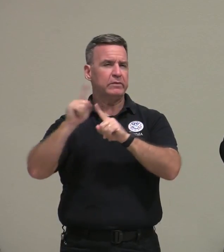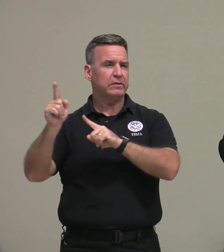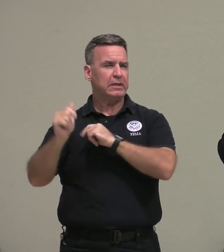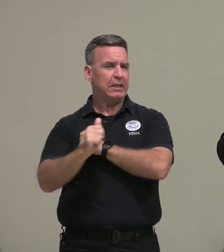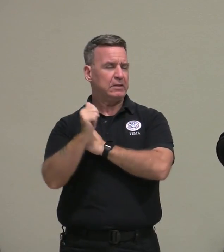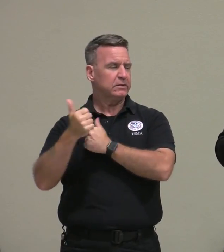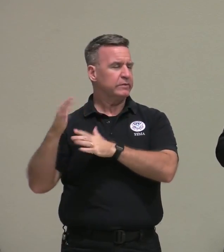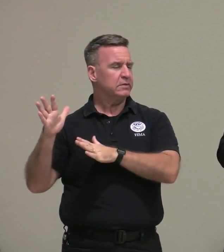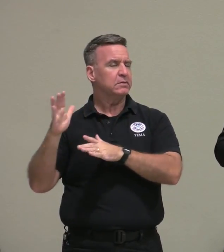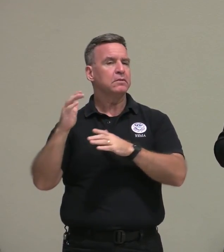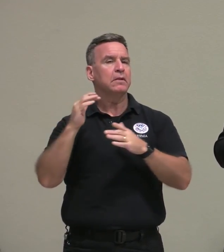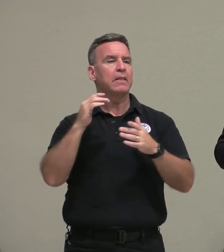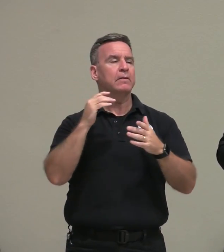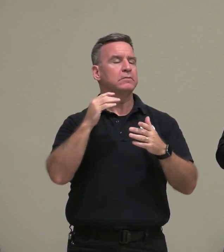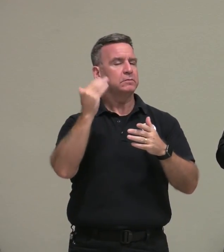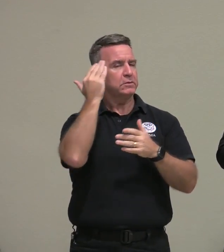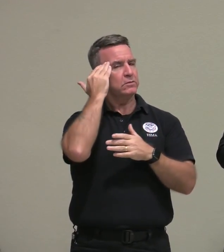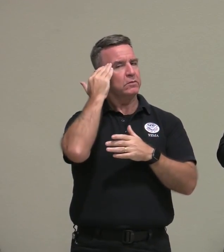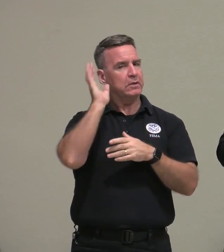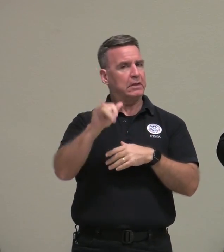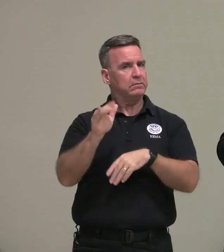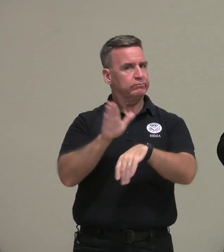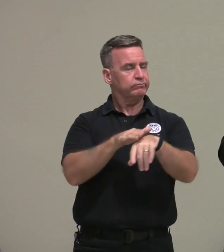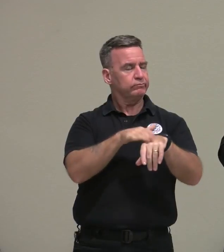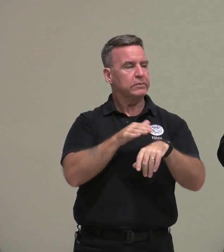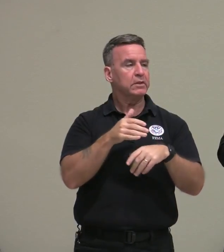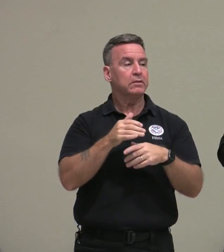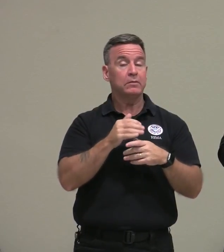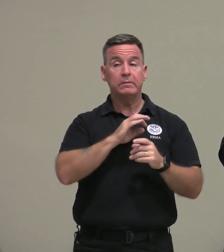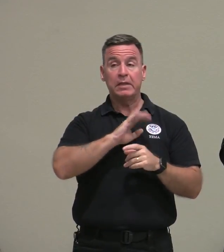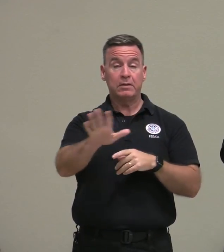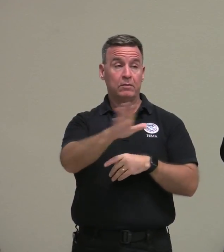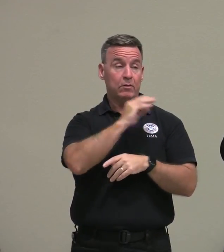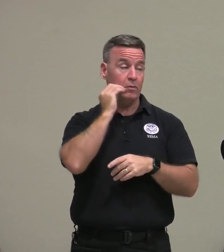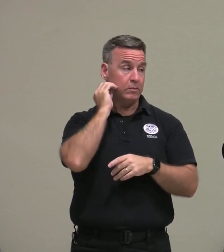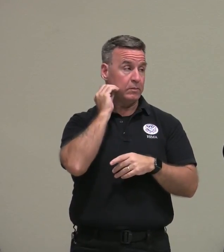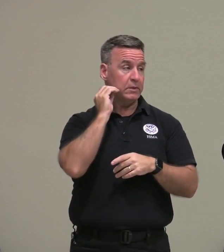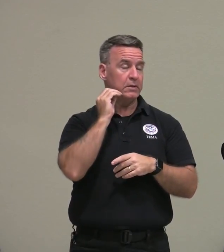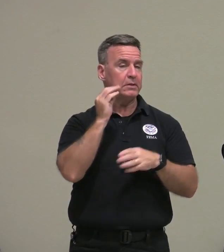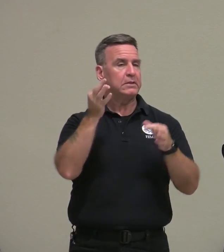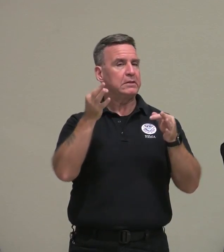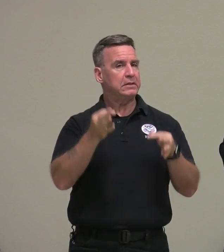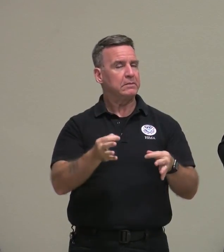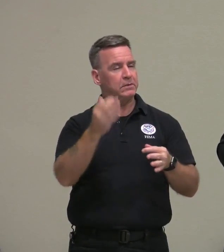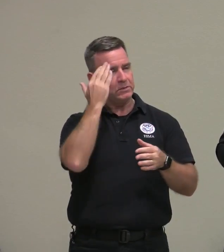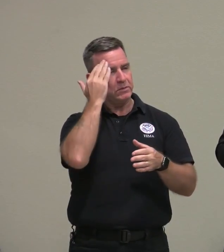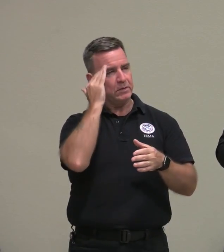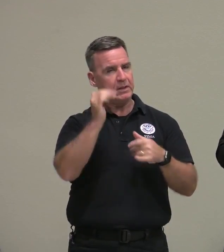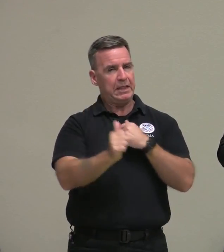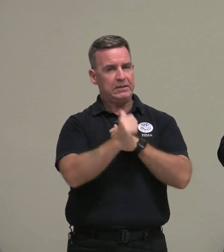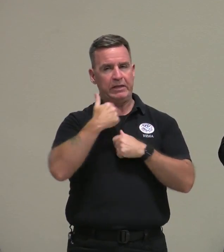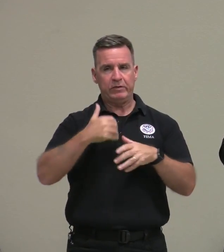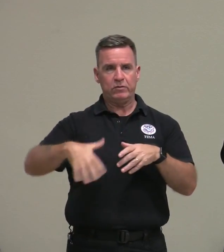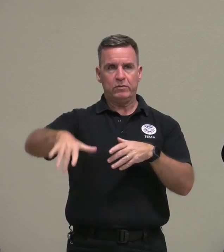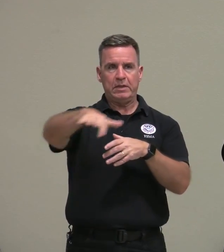hazards. Just be cognizant of those. When returning to your home, definitely be aware of the hazards around not only the